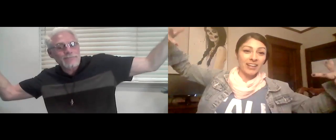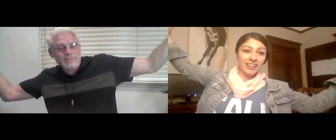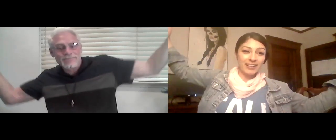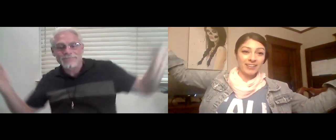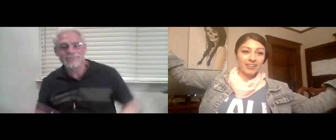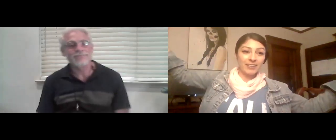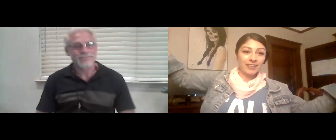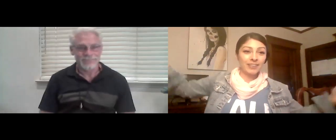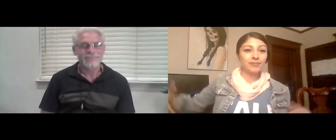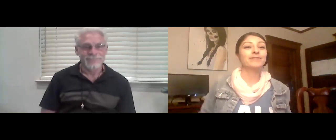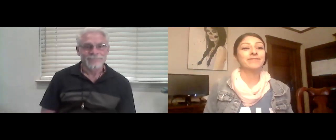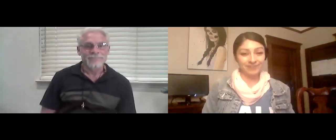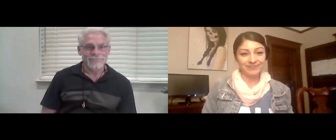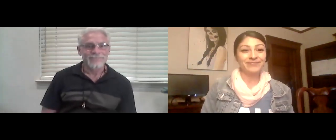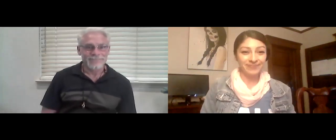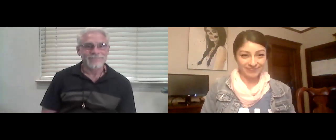shine.